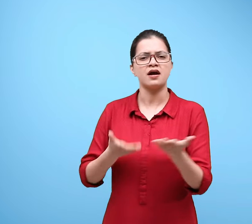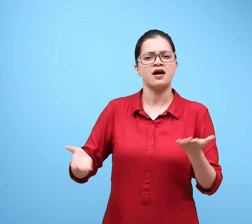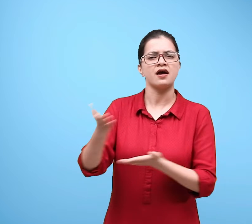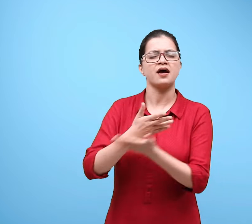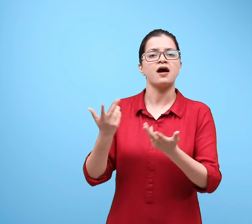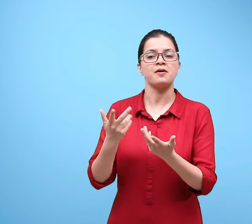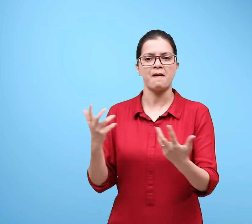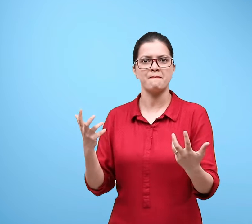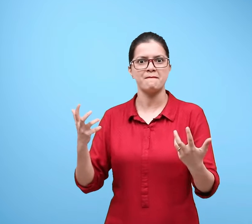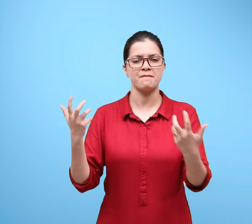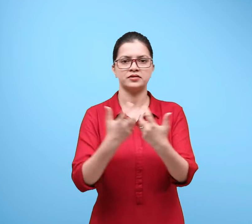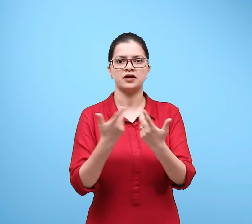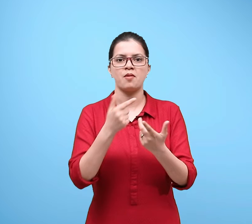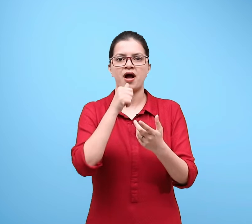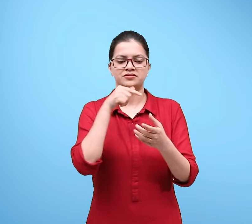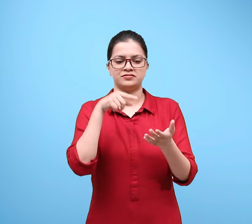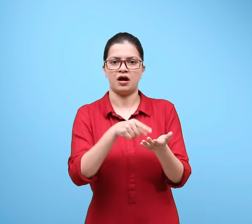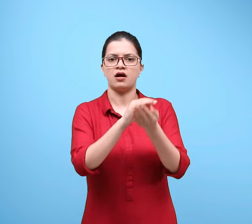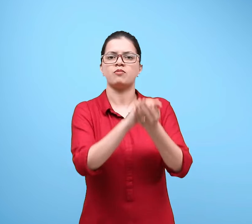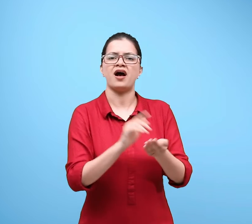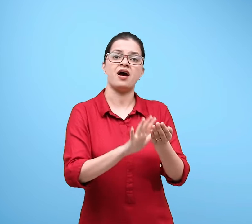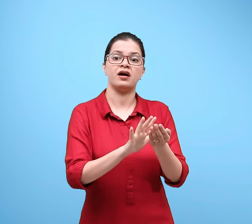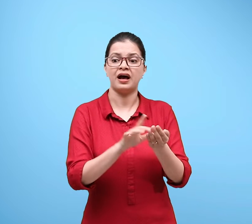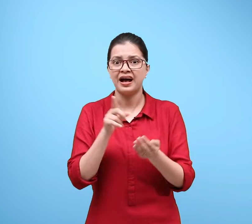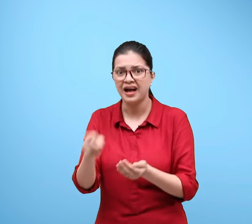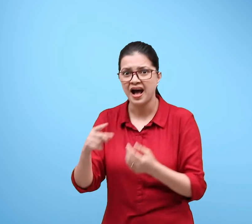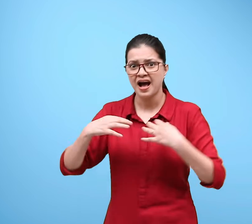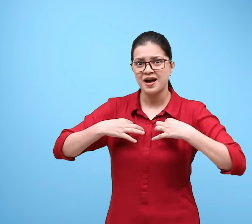Therefore, would it not be silly if we were to make a tumbler out of cloth?